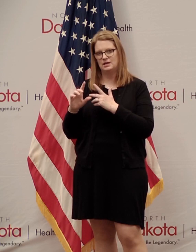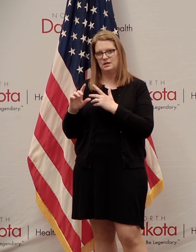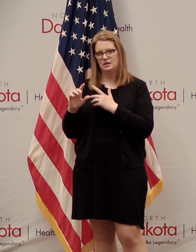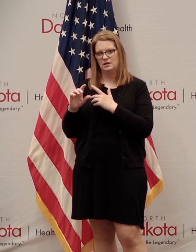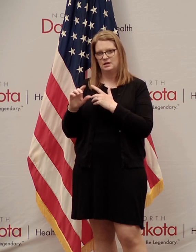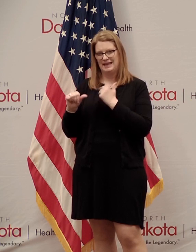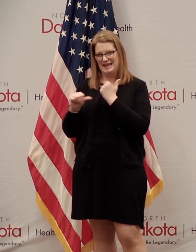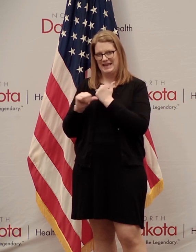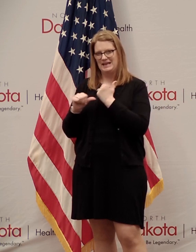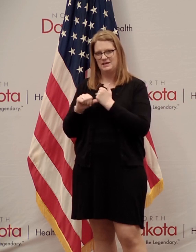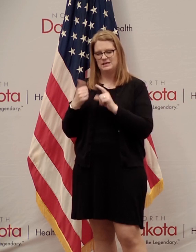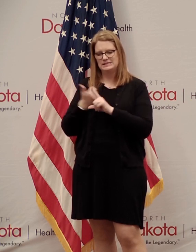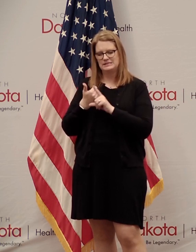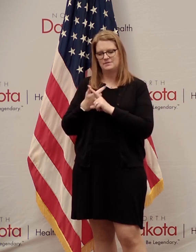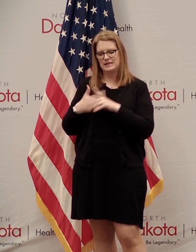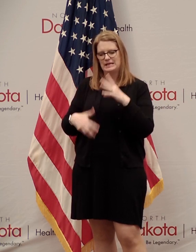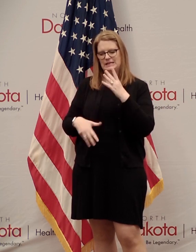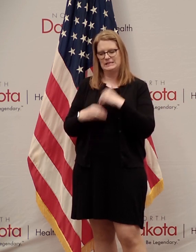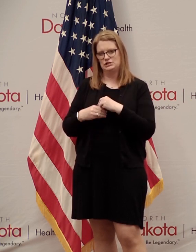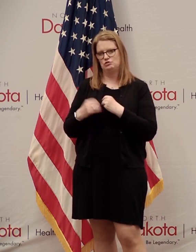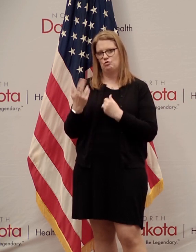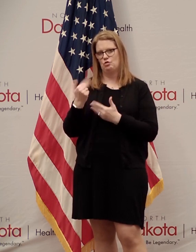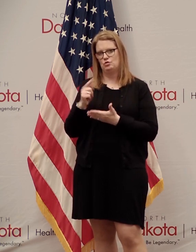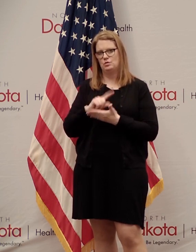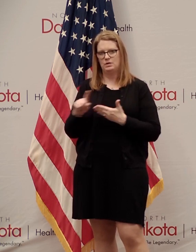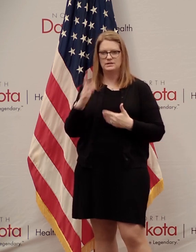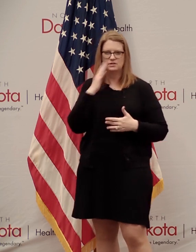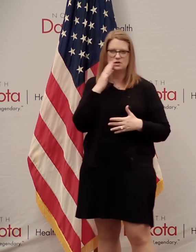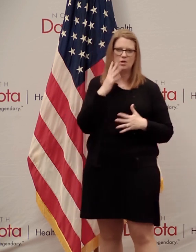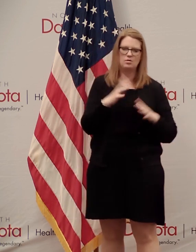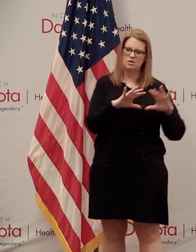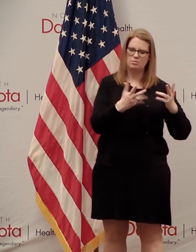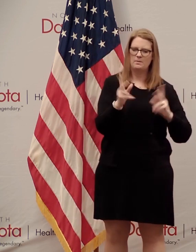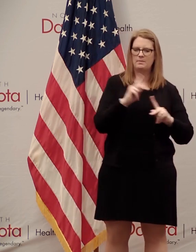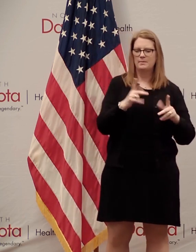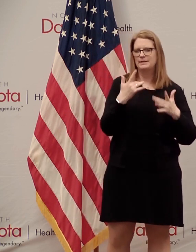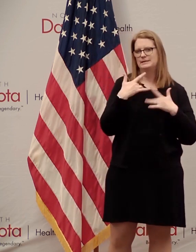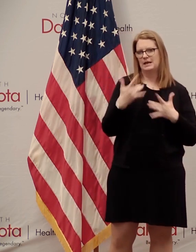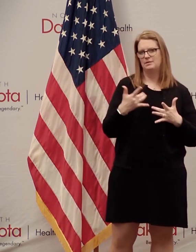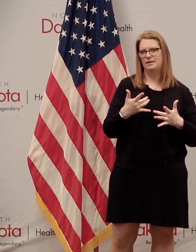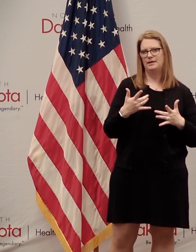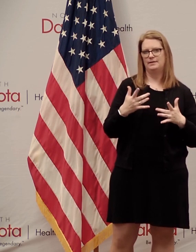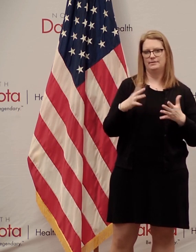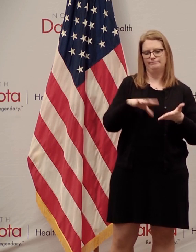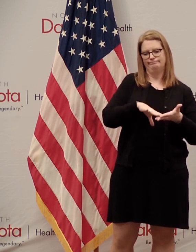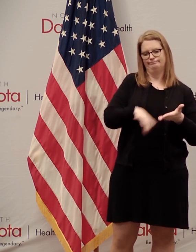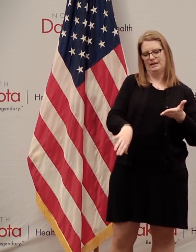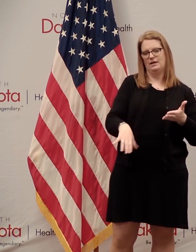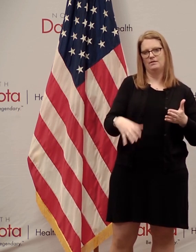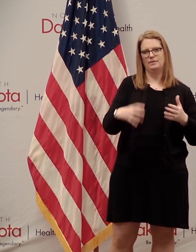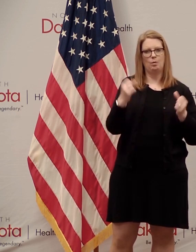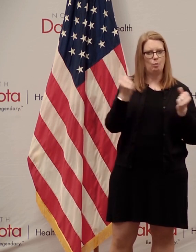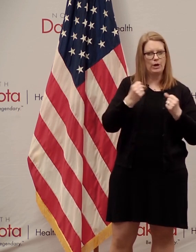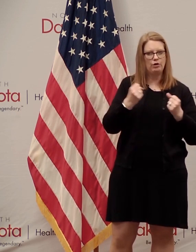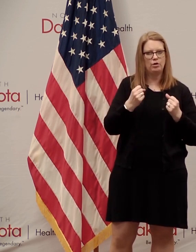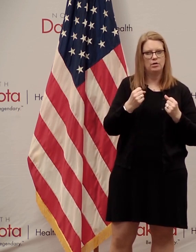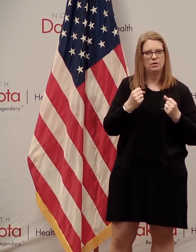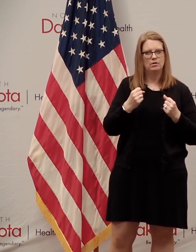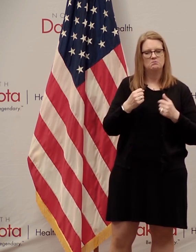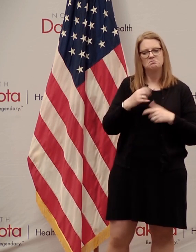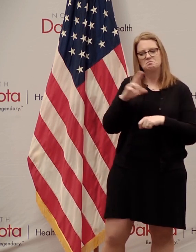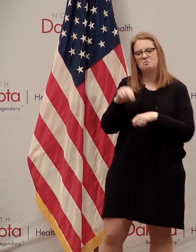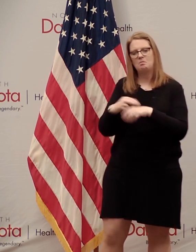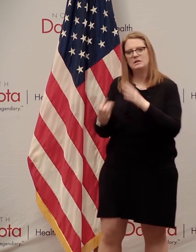might have seasonally been laid off in the wintertime, because there's a group of people that file for unemployment every winter, and then normally